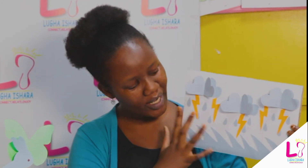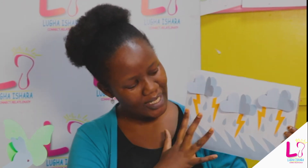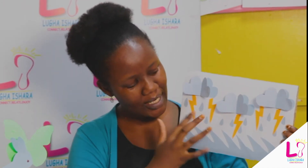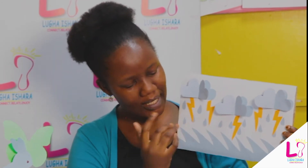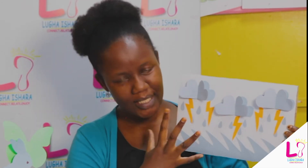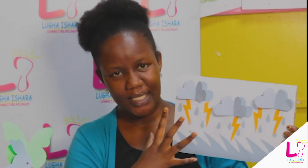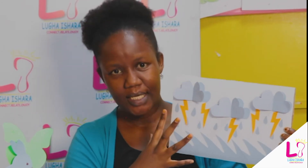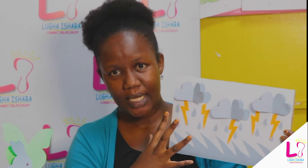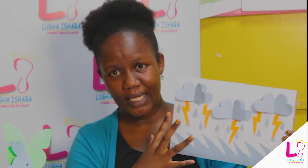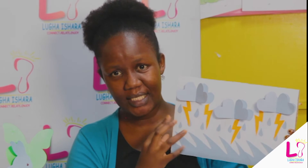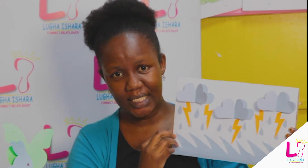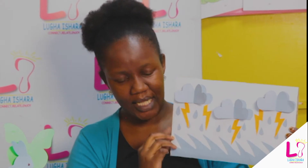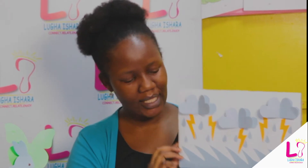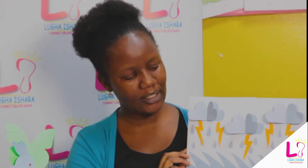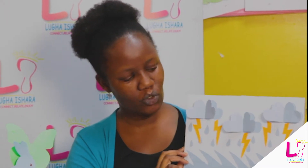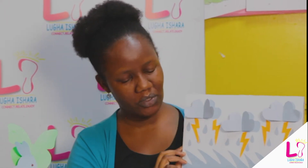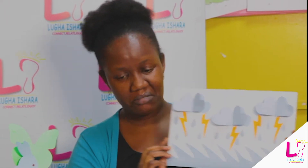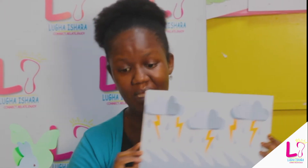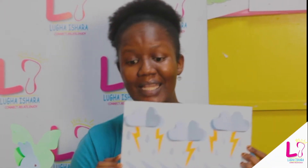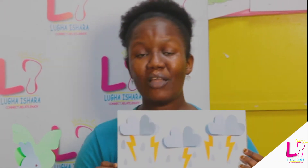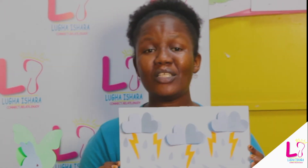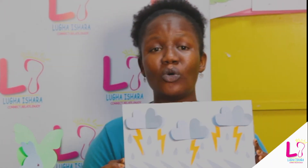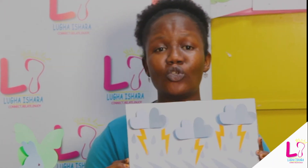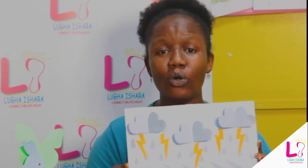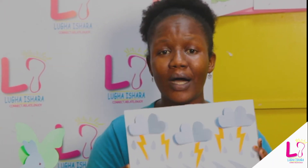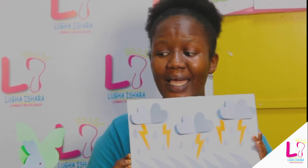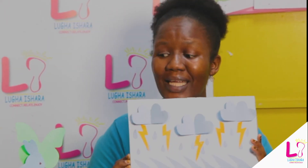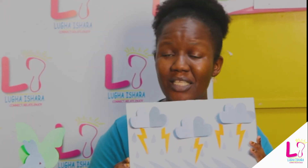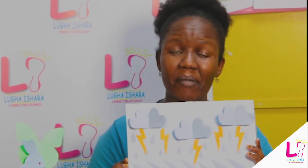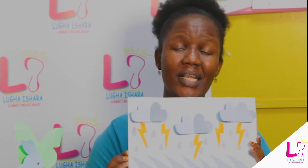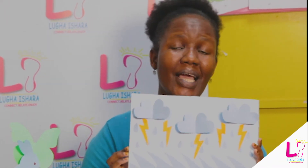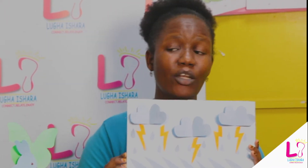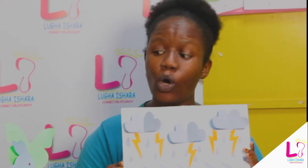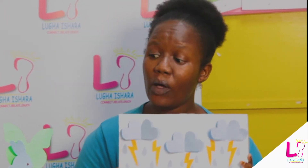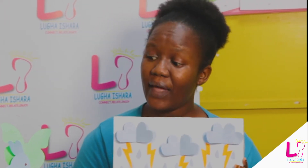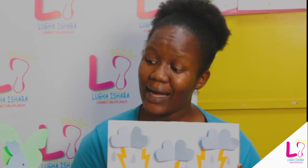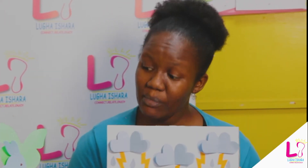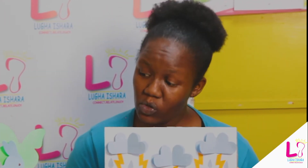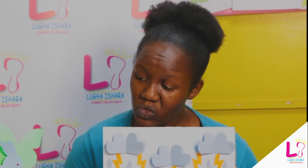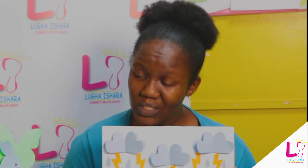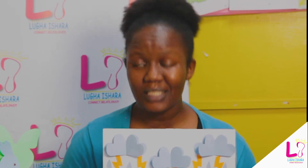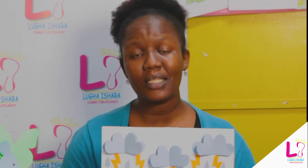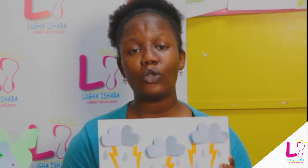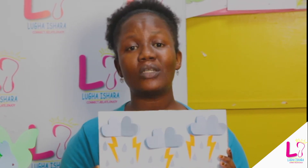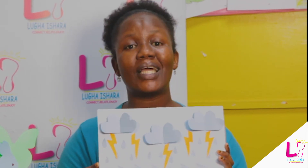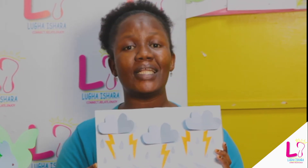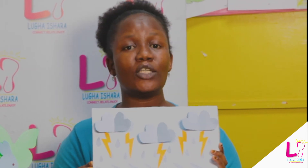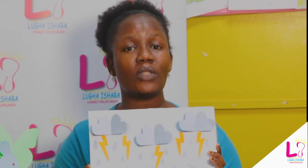rain, lightning, and thunderstorms. Now that is what Noah and his family and all the animals that the Lord guided into the